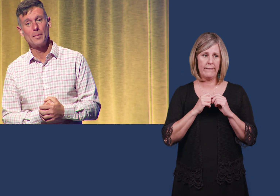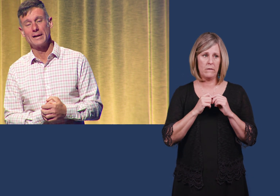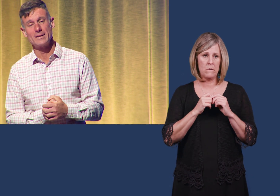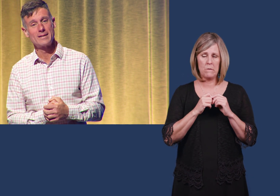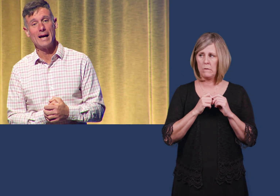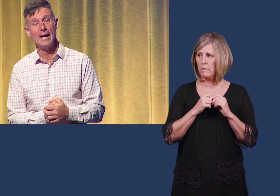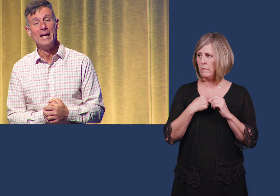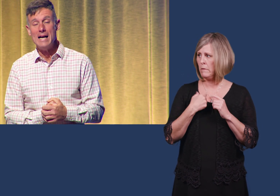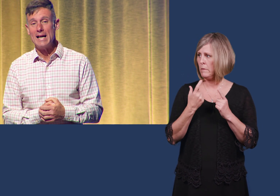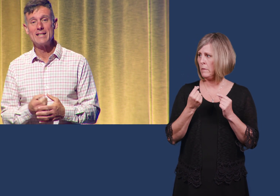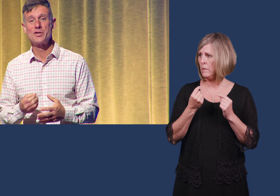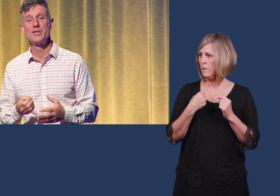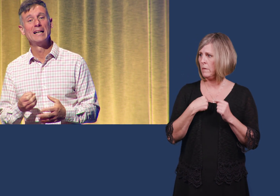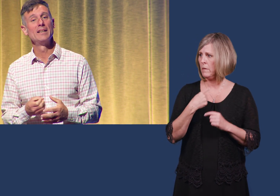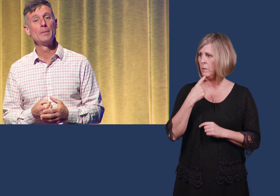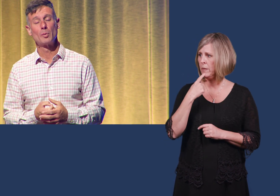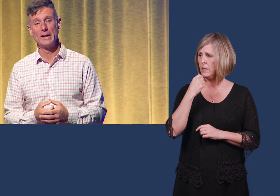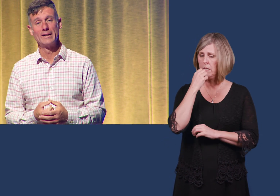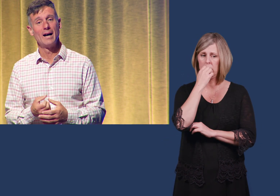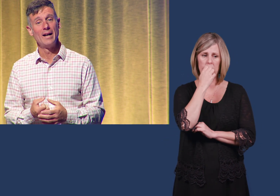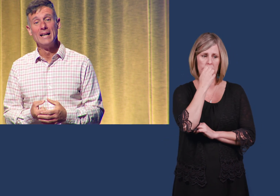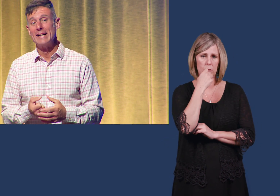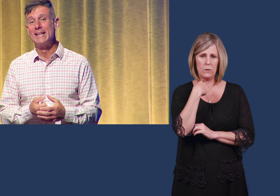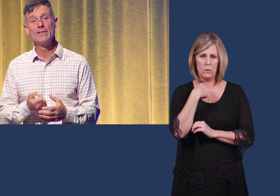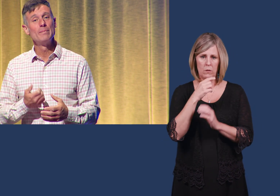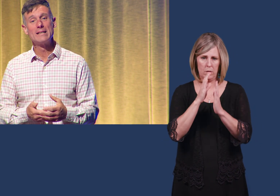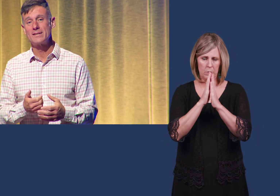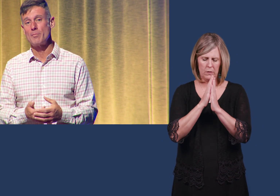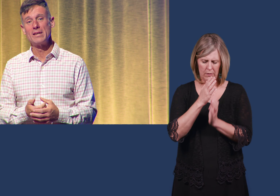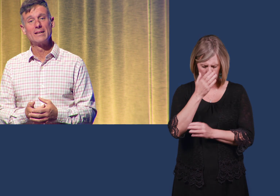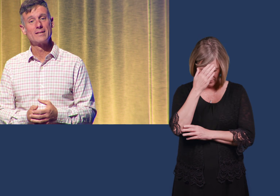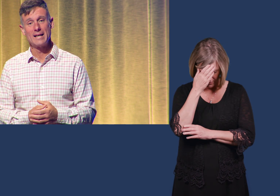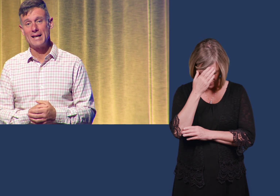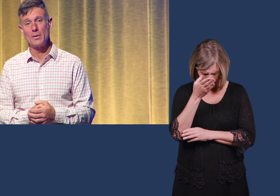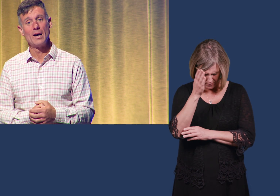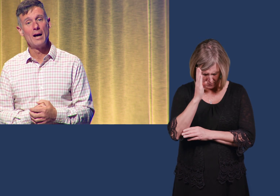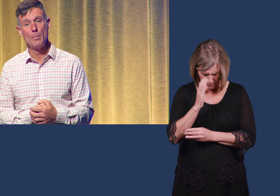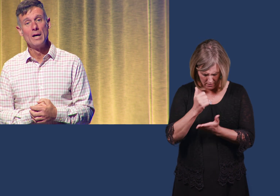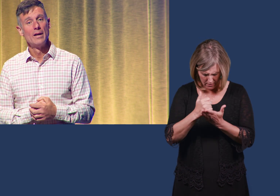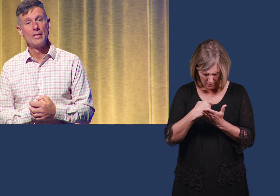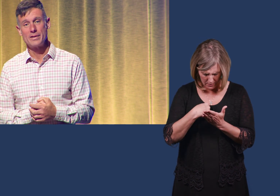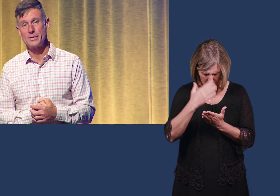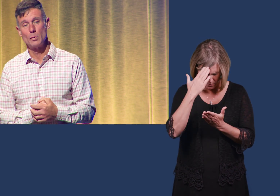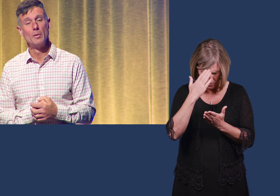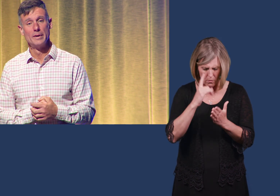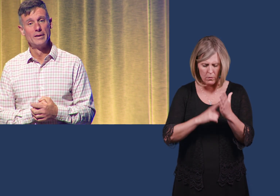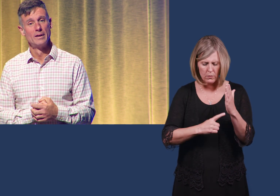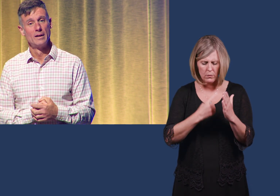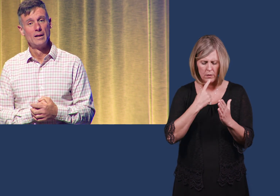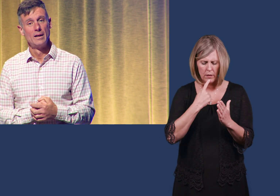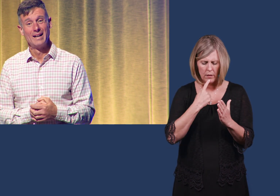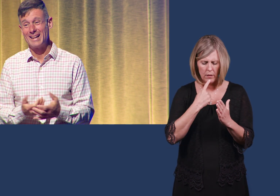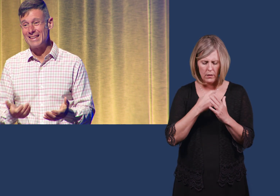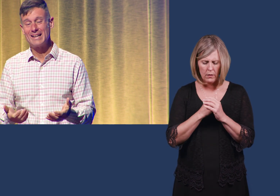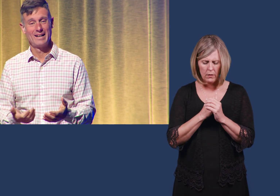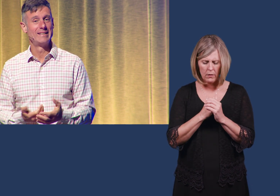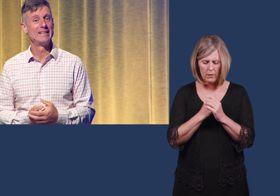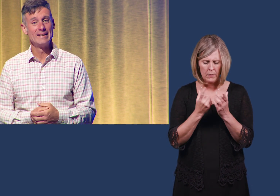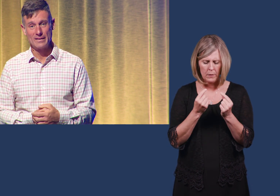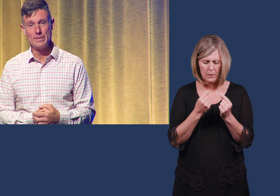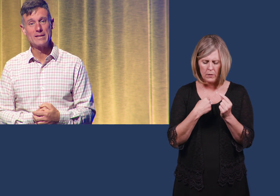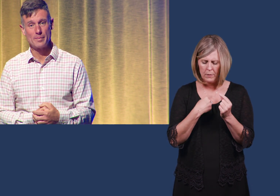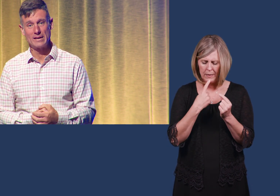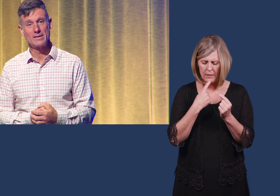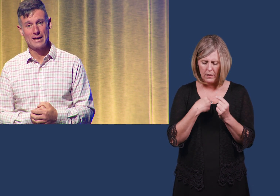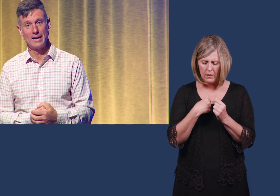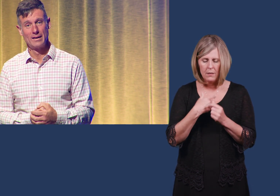gosh, what am I going to say? And I just silently prayed, "God, give me something to say that will help this woman." And I think God did